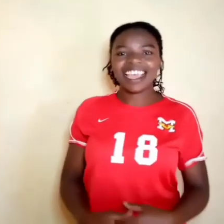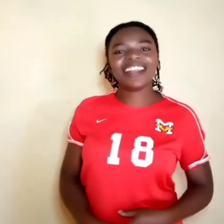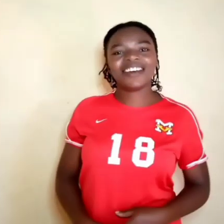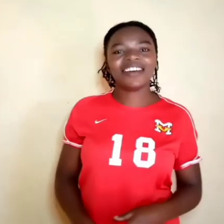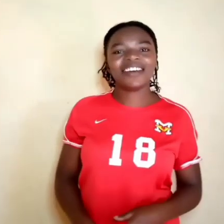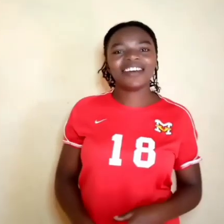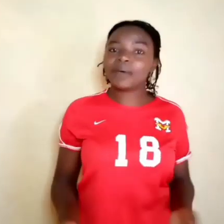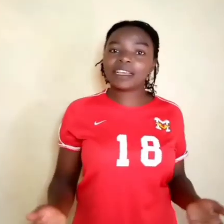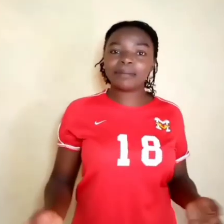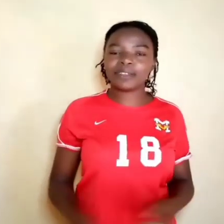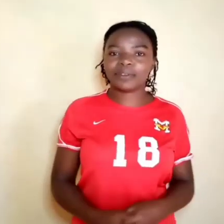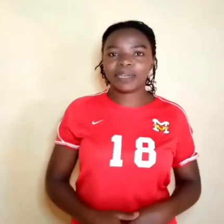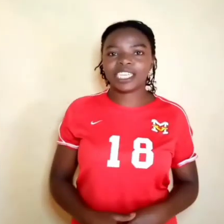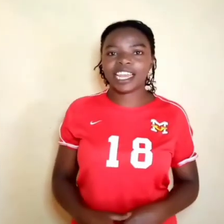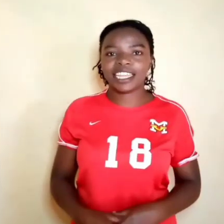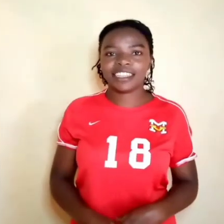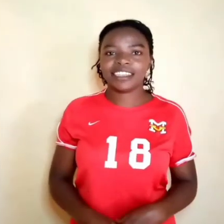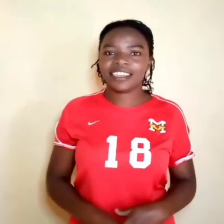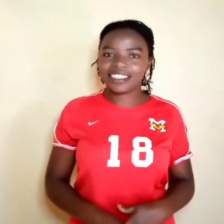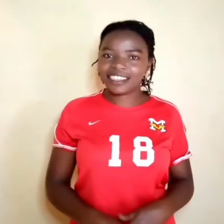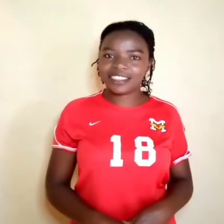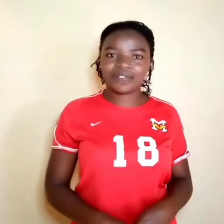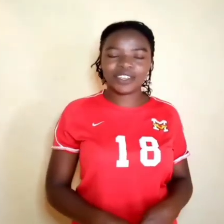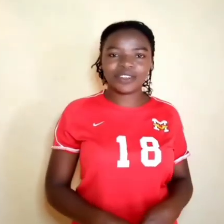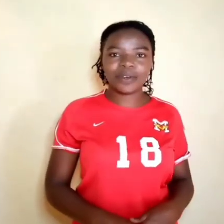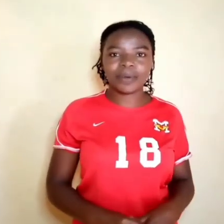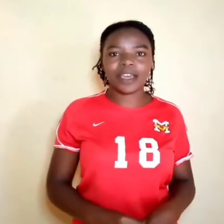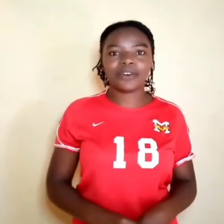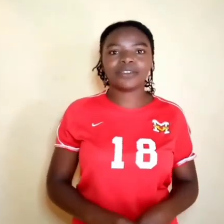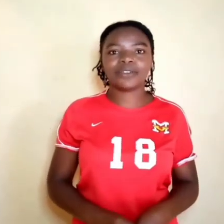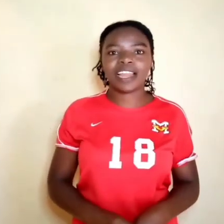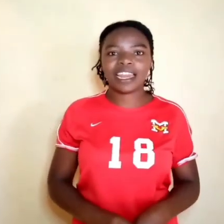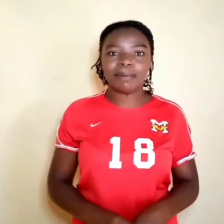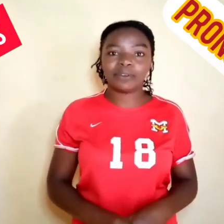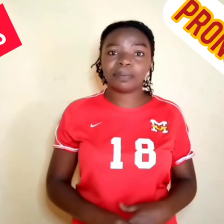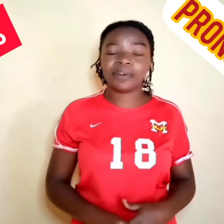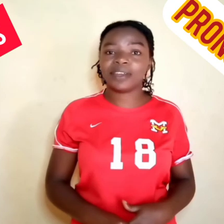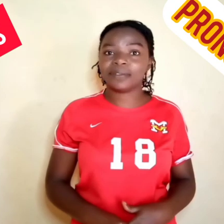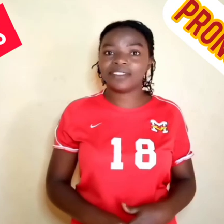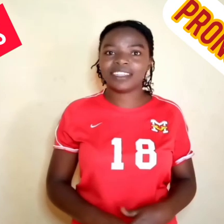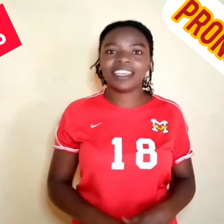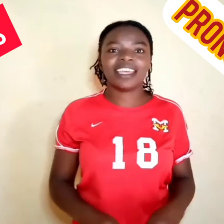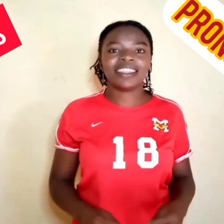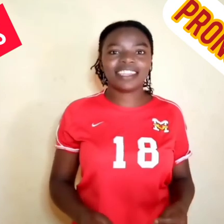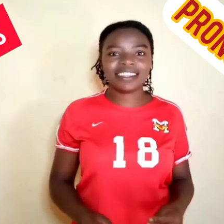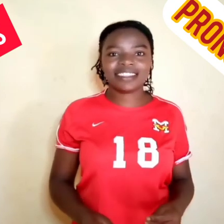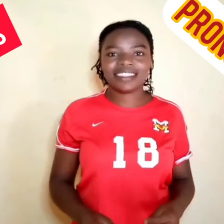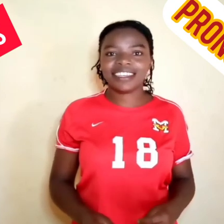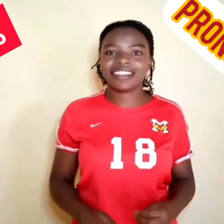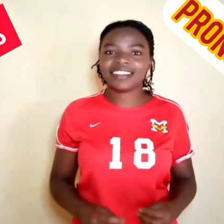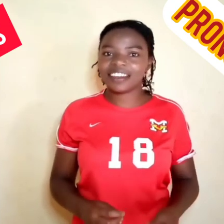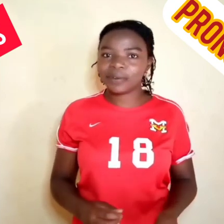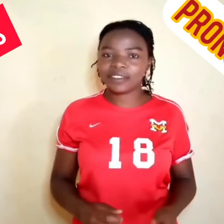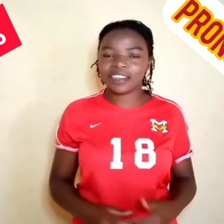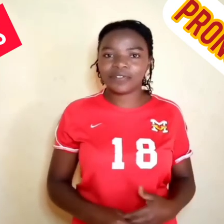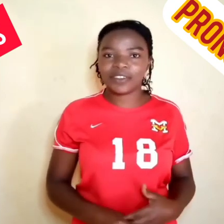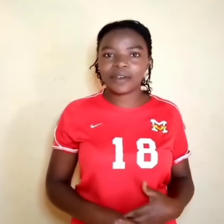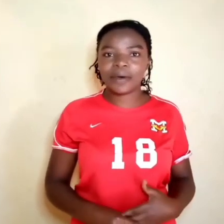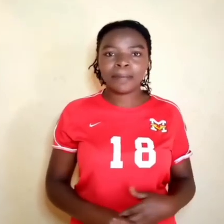Hello, welcome back to my channel. In this video, we are going to learn about pronouns. This is a requested video by